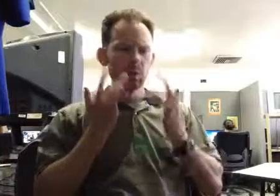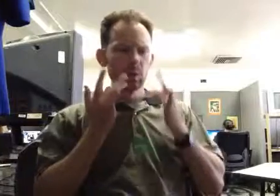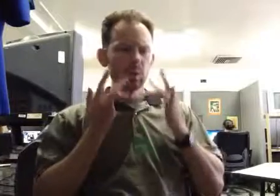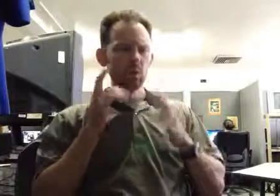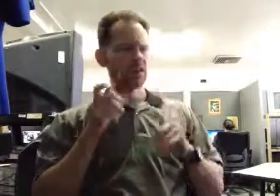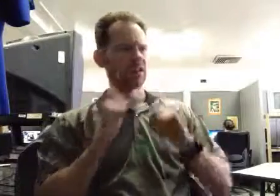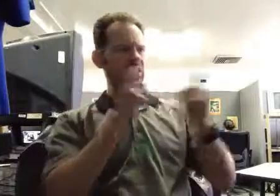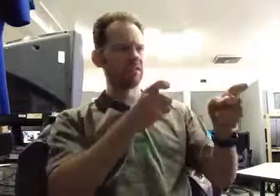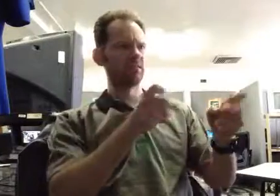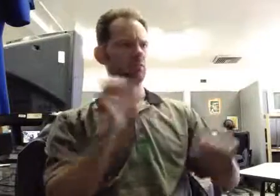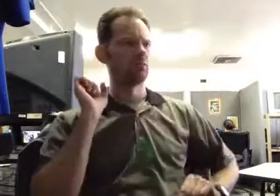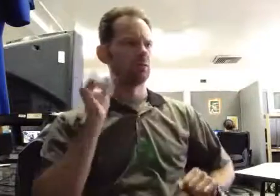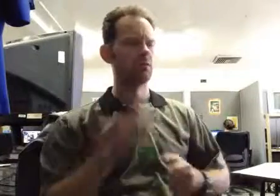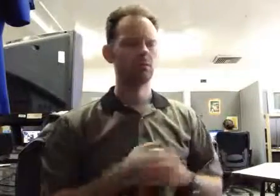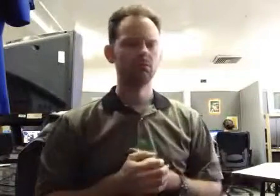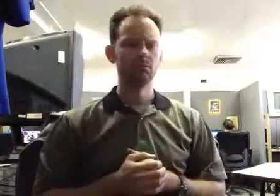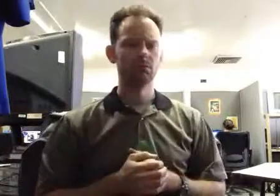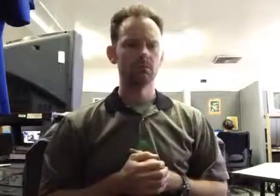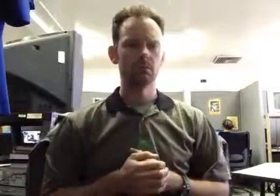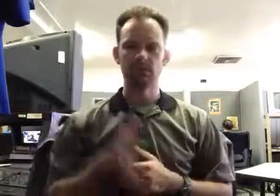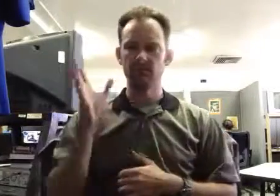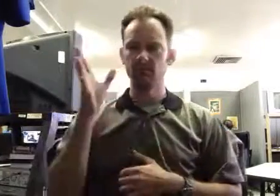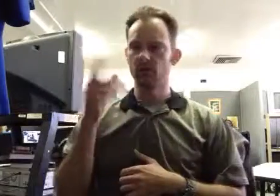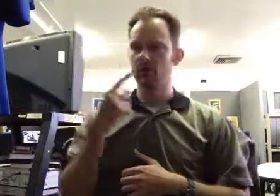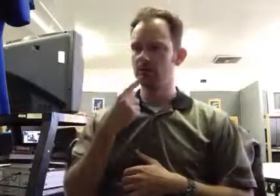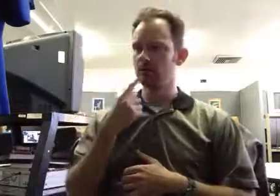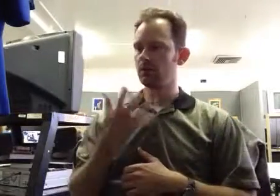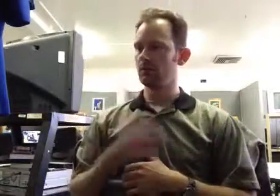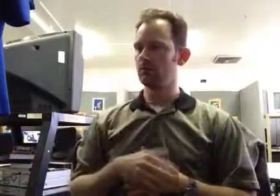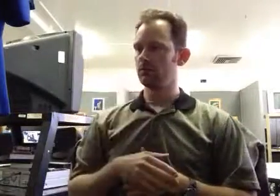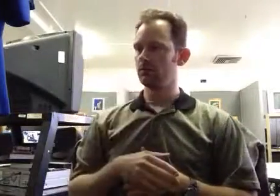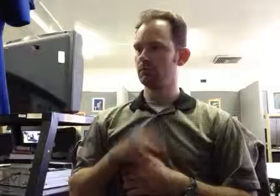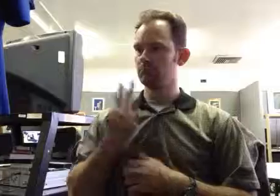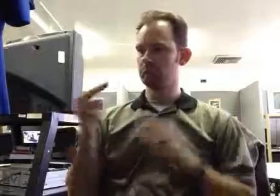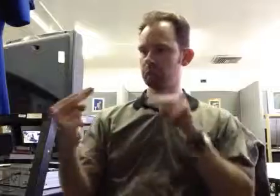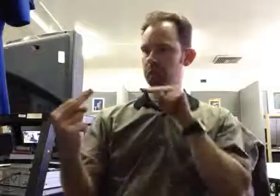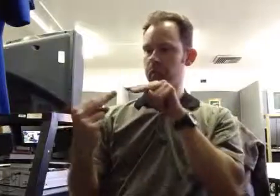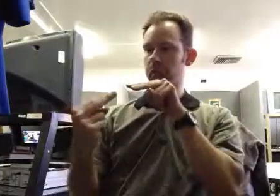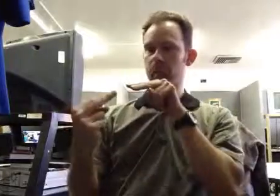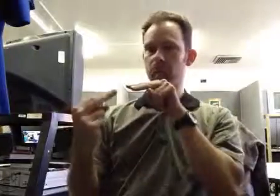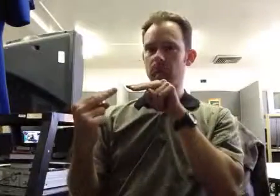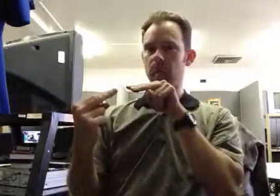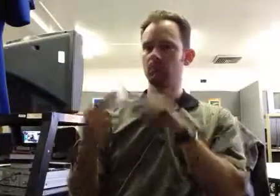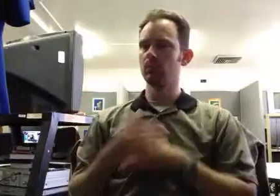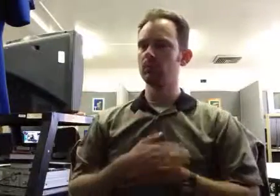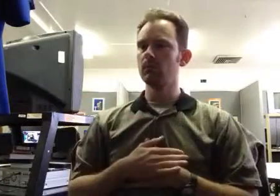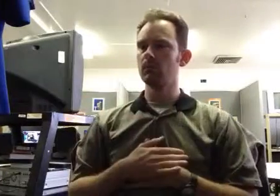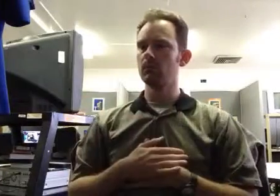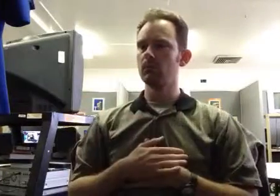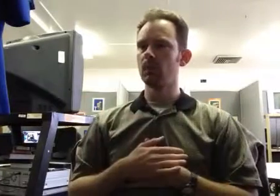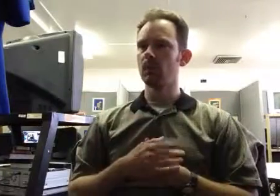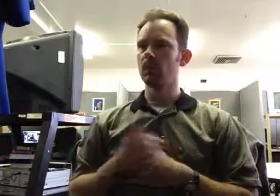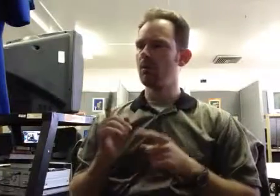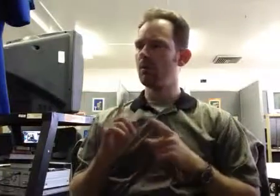you this gift." And Father looked her in the eye and said, "But my dear, Annie needed them."